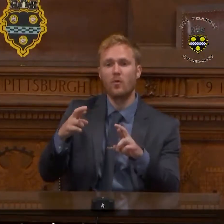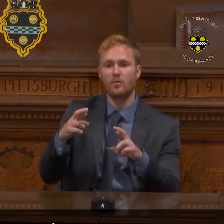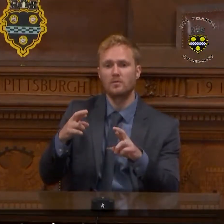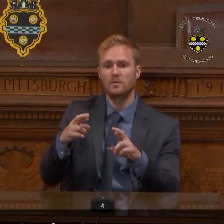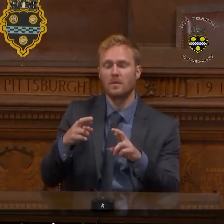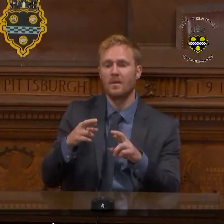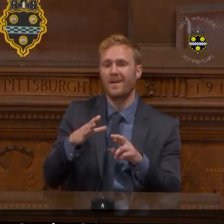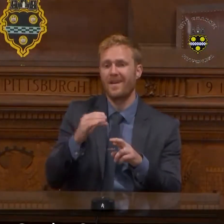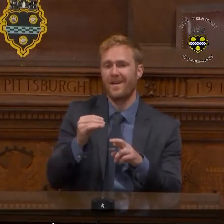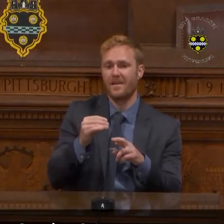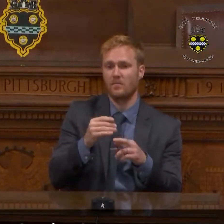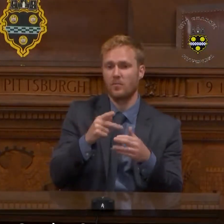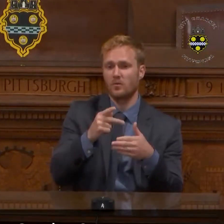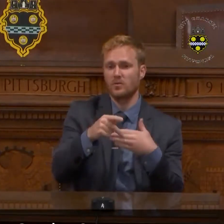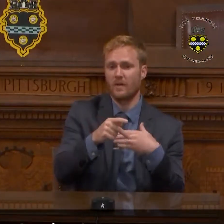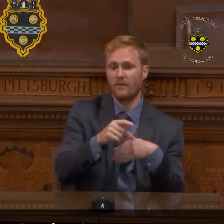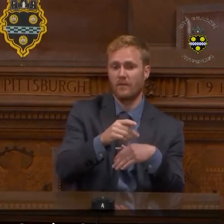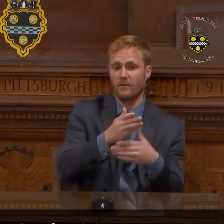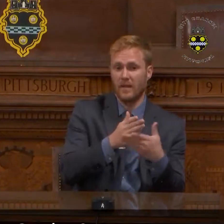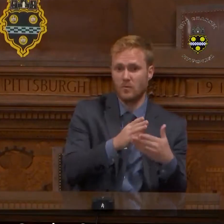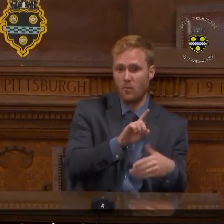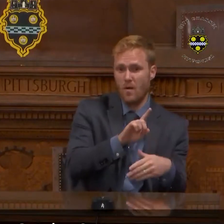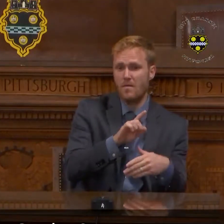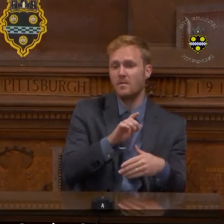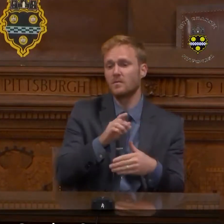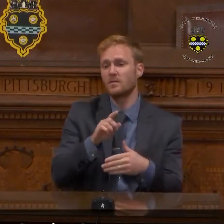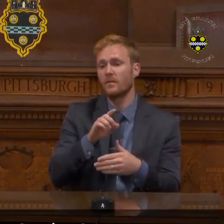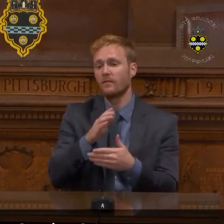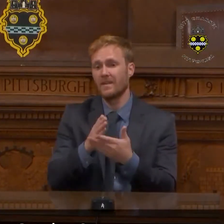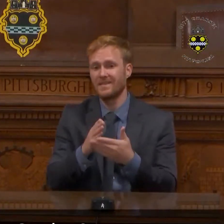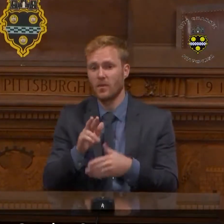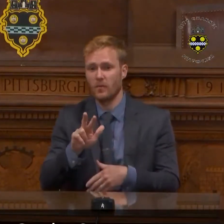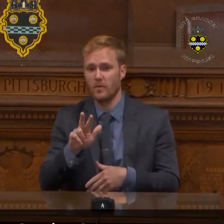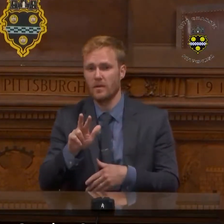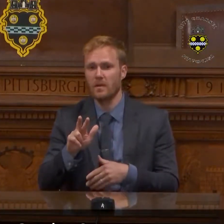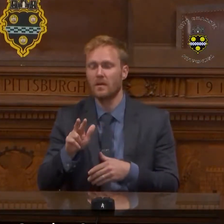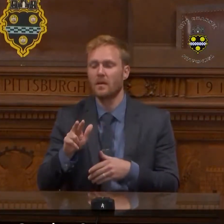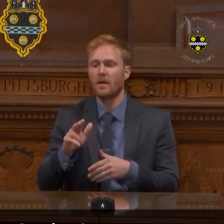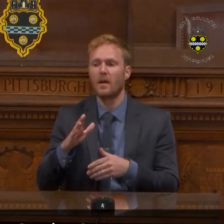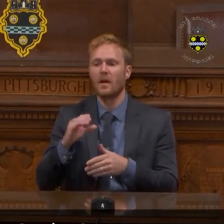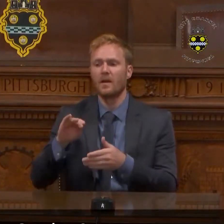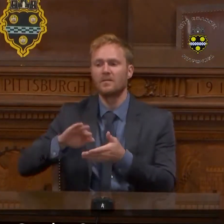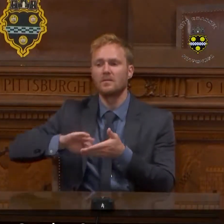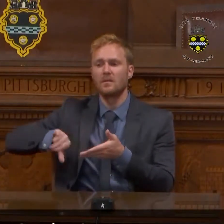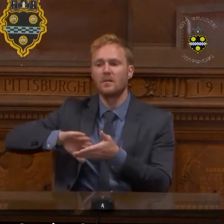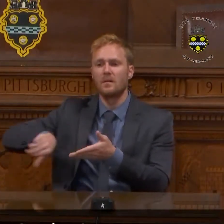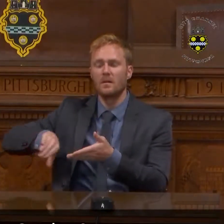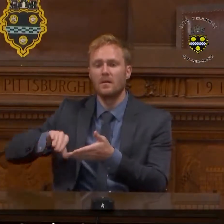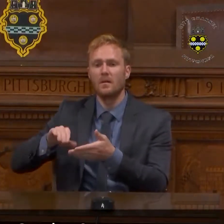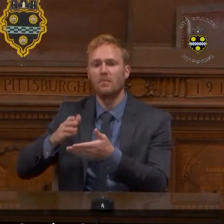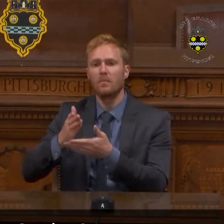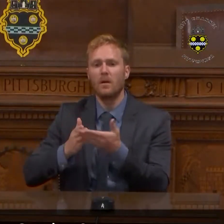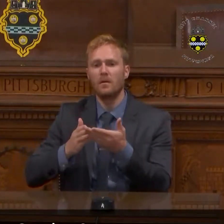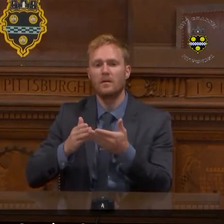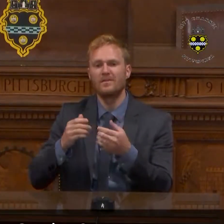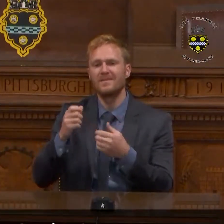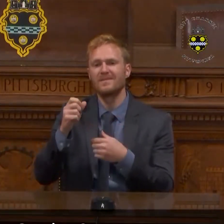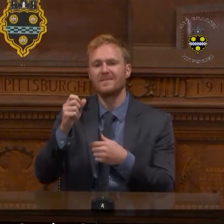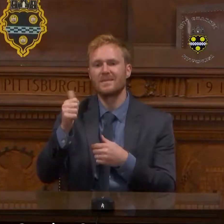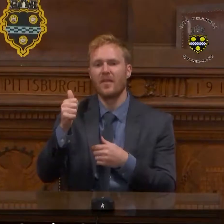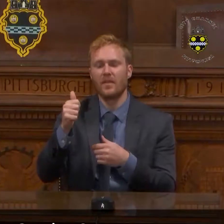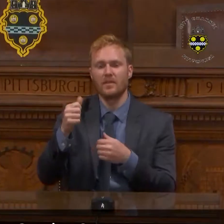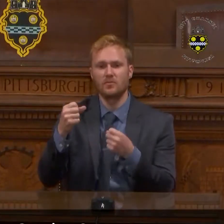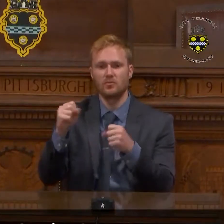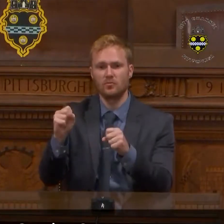3, and vacating portion of 10th Street adjacent to the David L. Lawrence Convention Center,